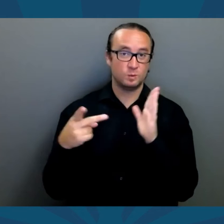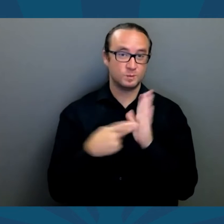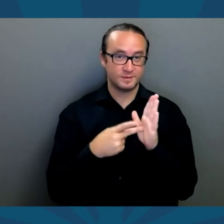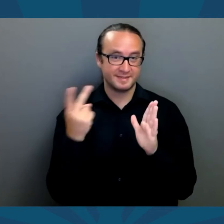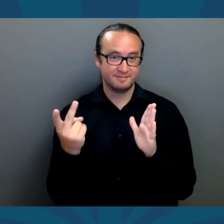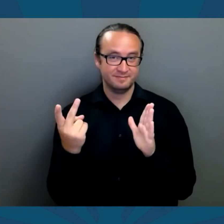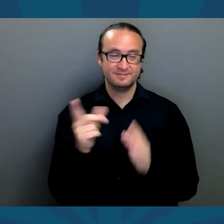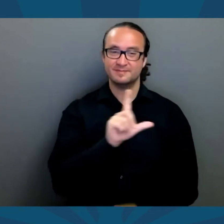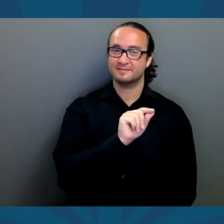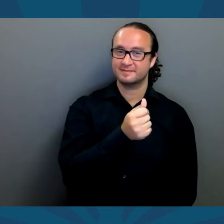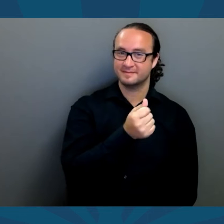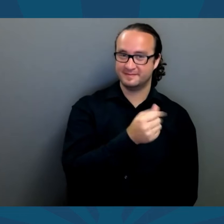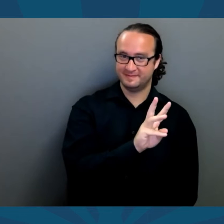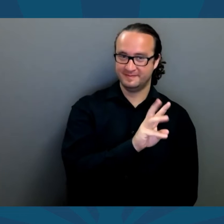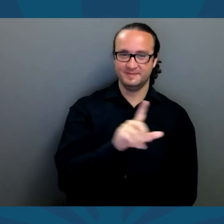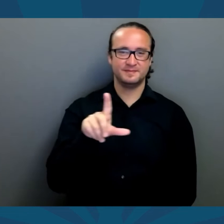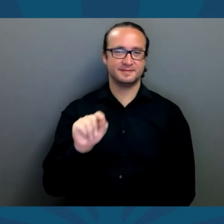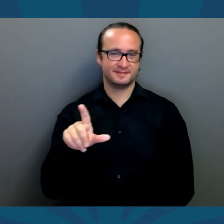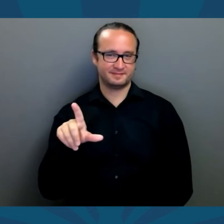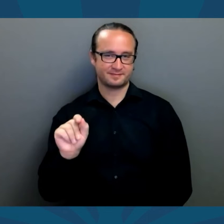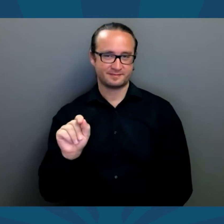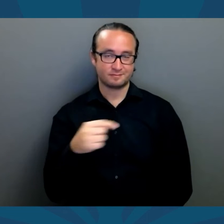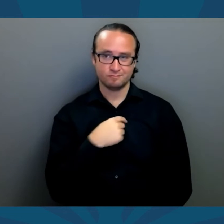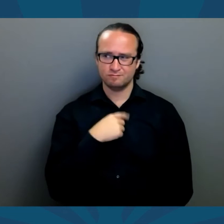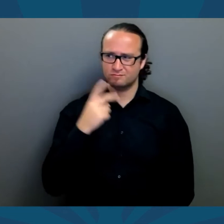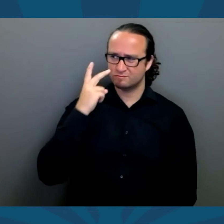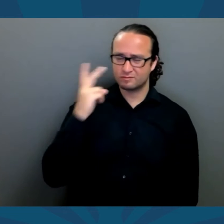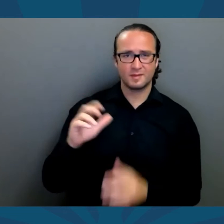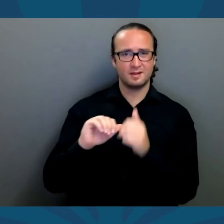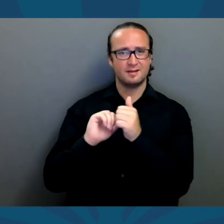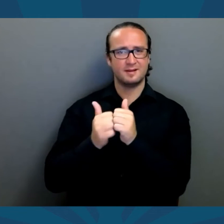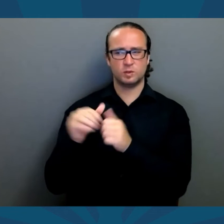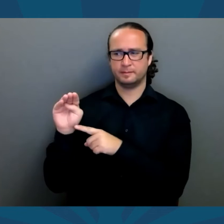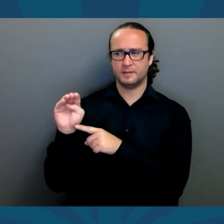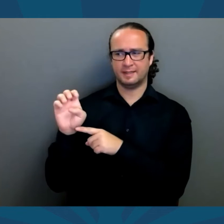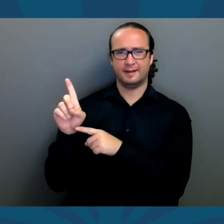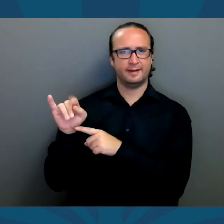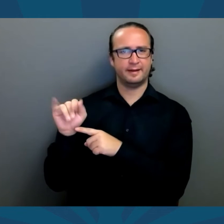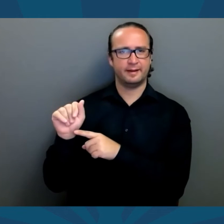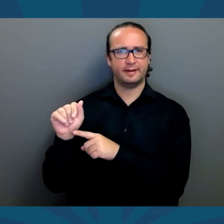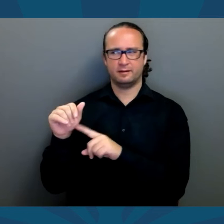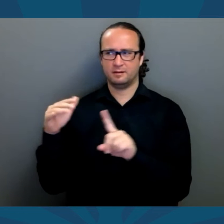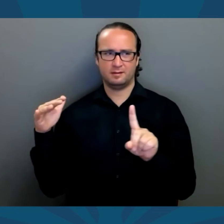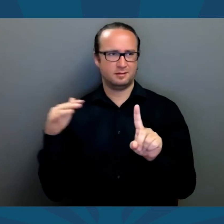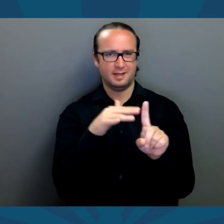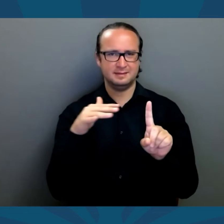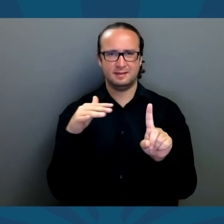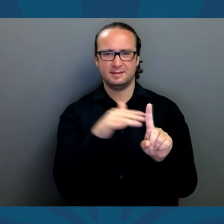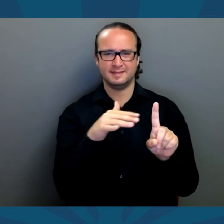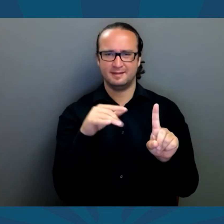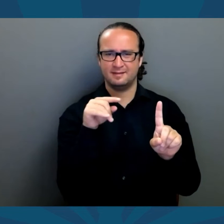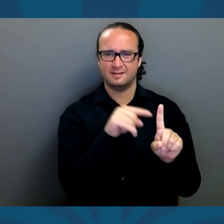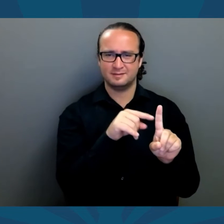I voted for Trump twice, once in 2016 and 2020. I saw how the